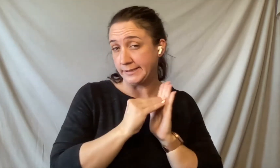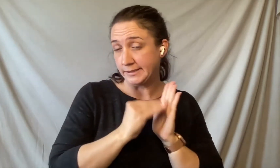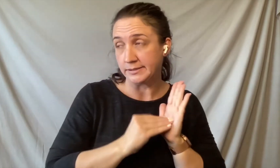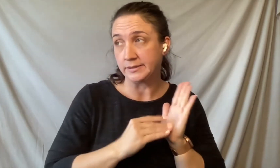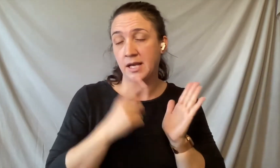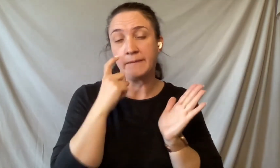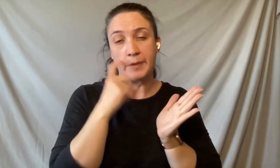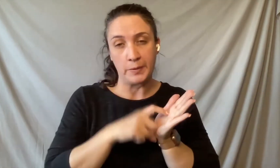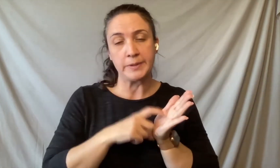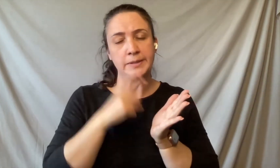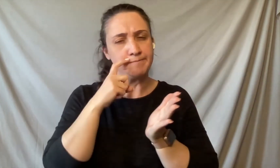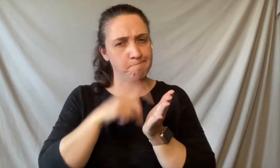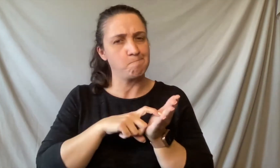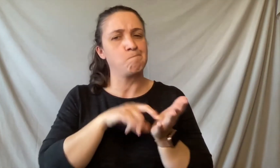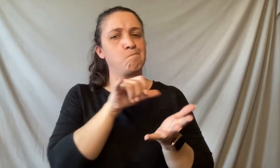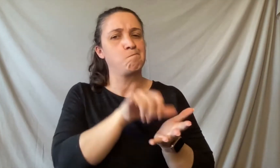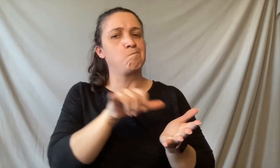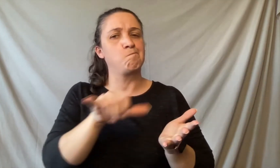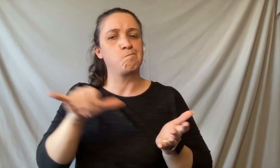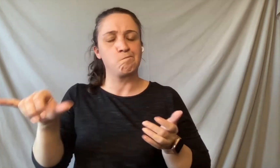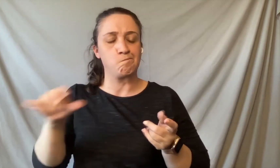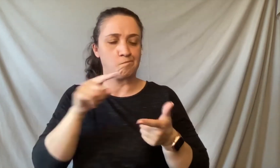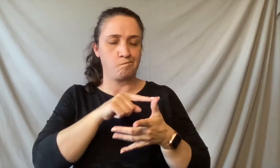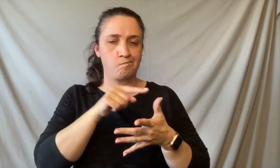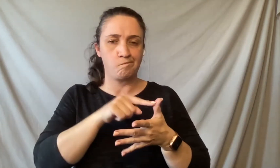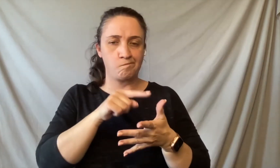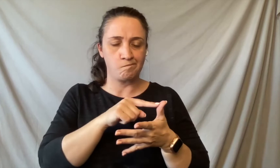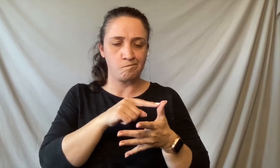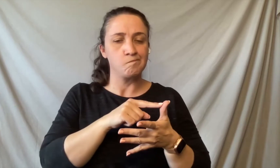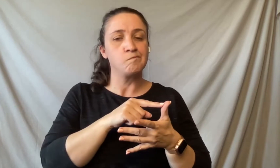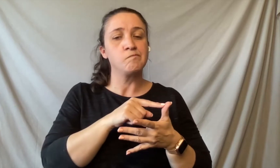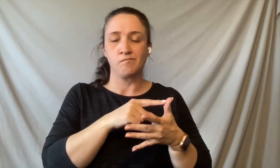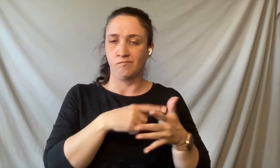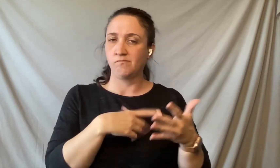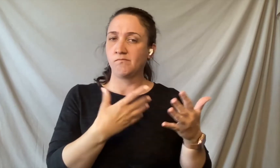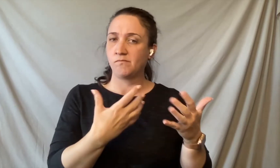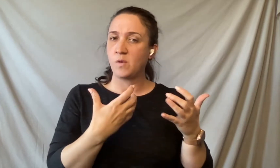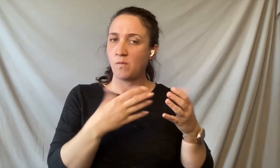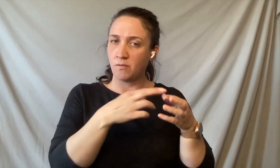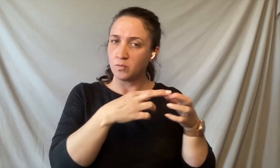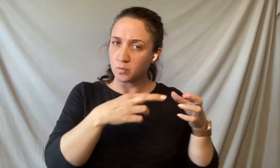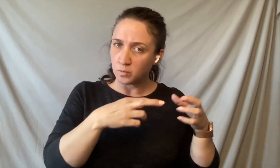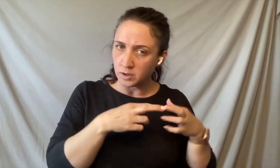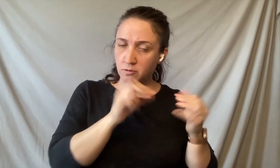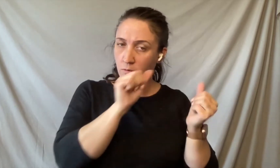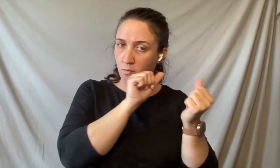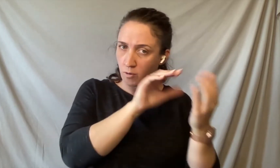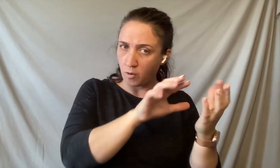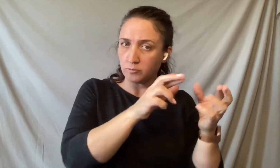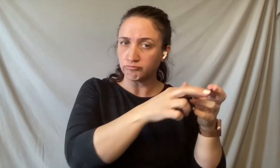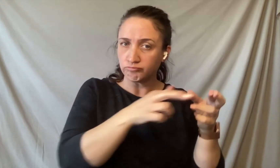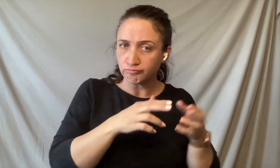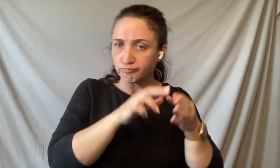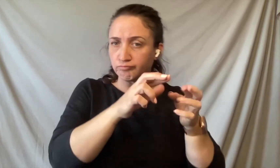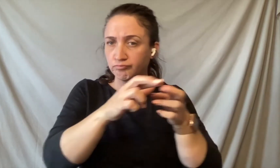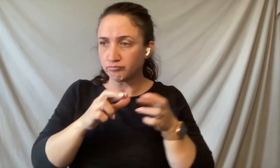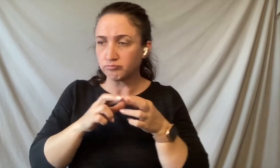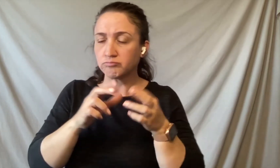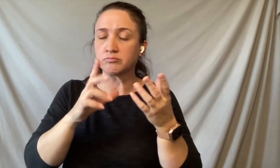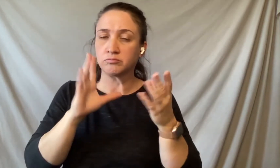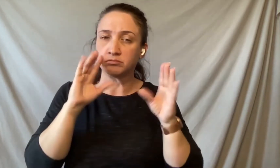is some thoughts around the regional approach to home ownership, the